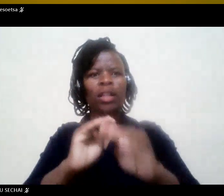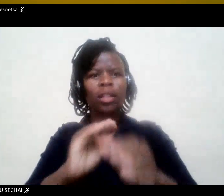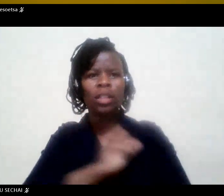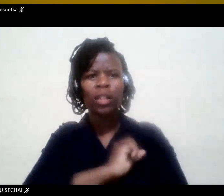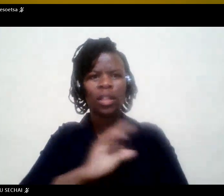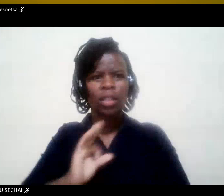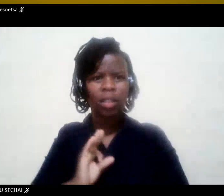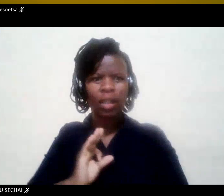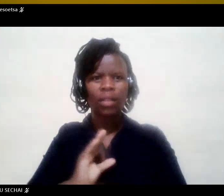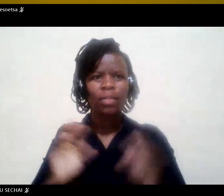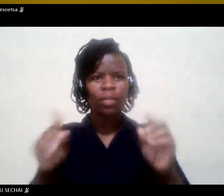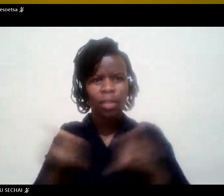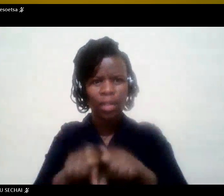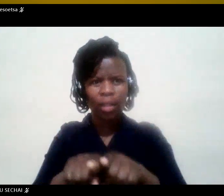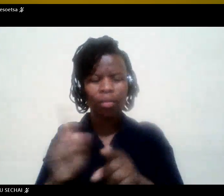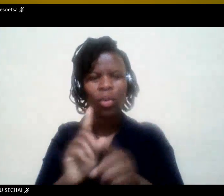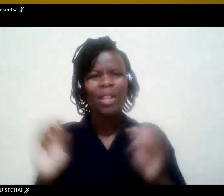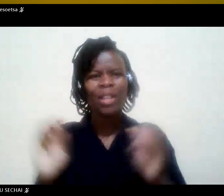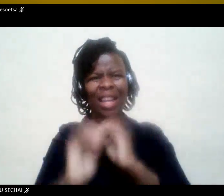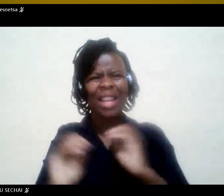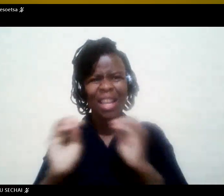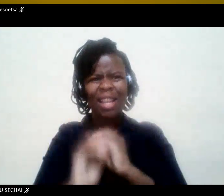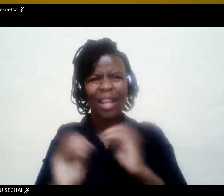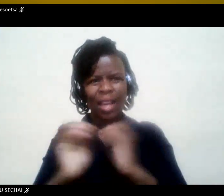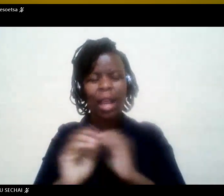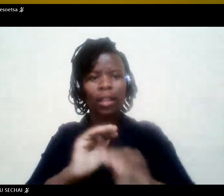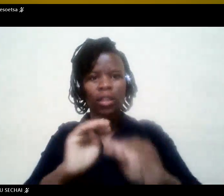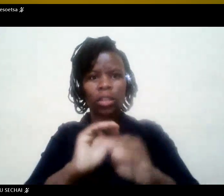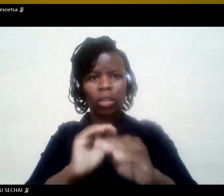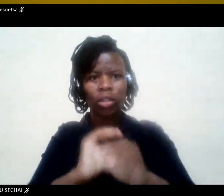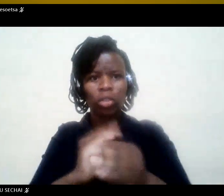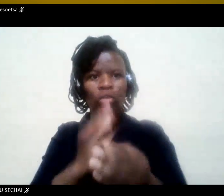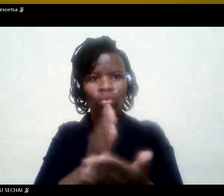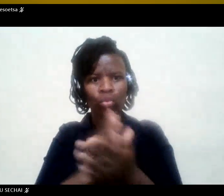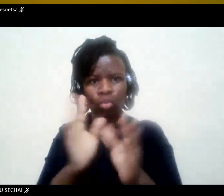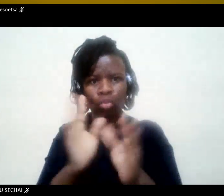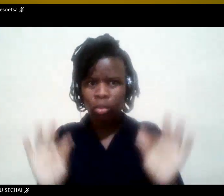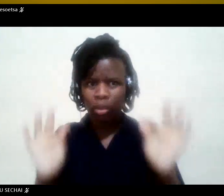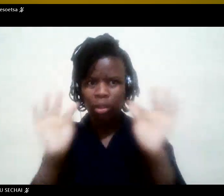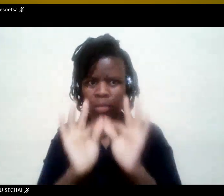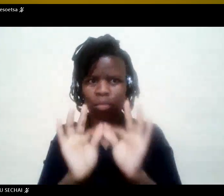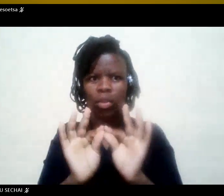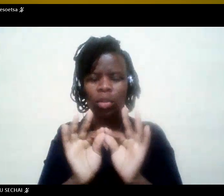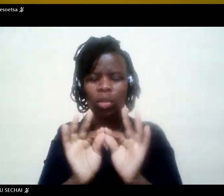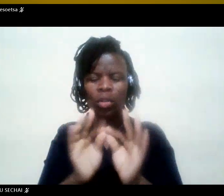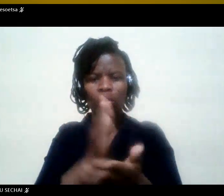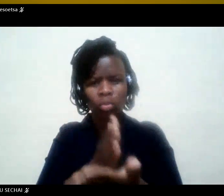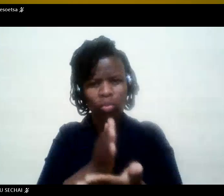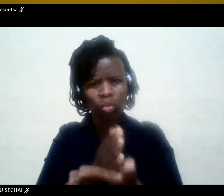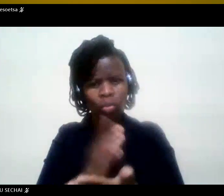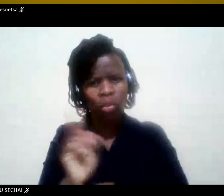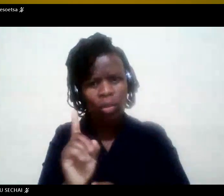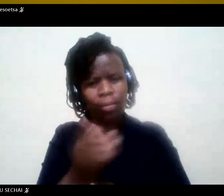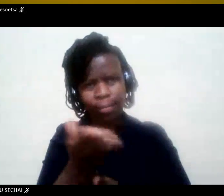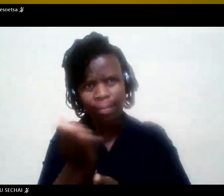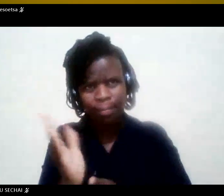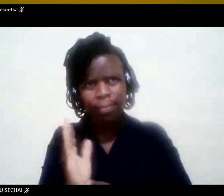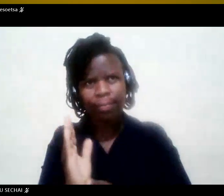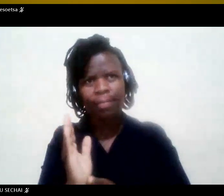non-teaching staff. That is very important, so that they are aware that there's a learner coming in that with a visual impairment,